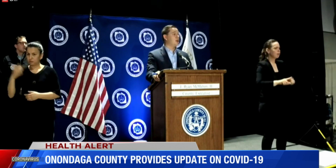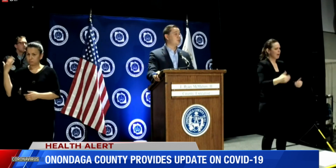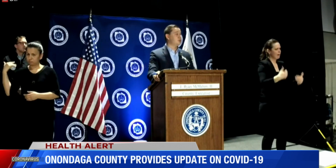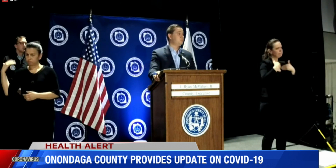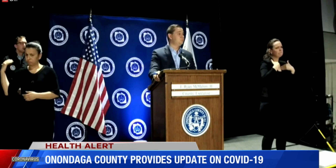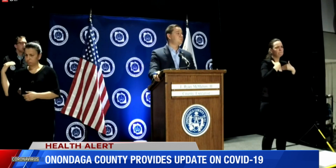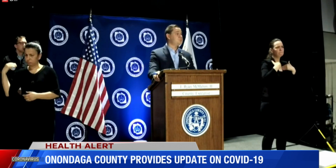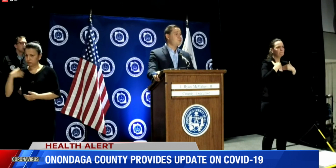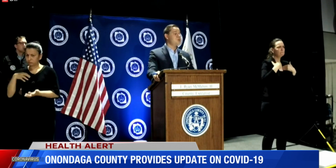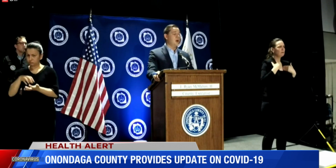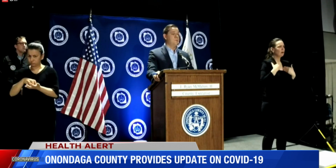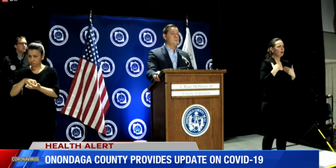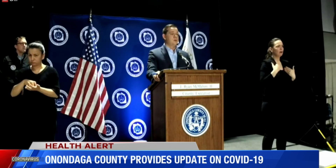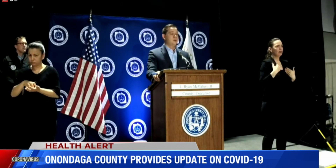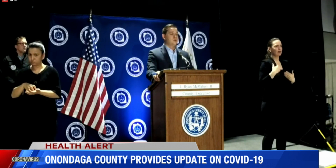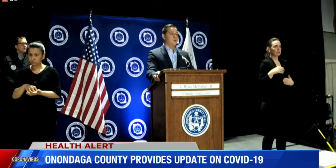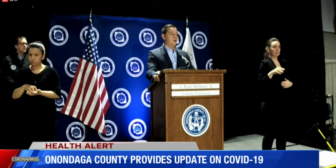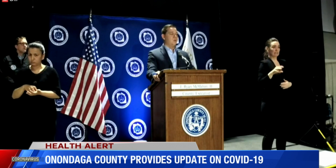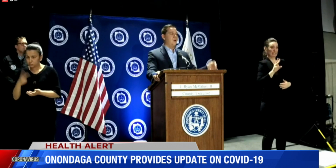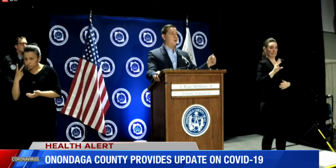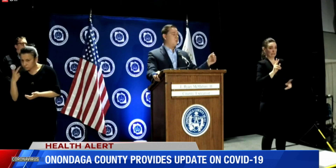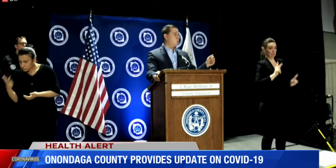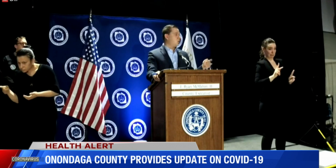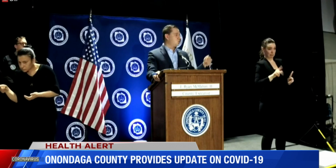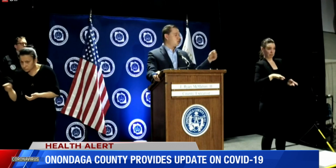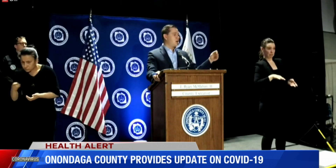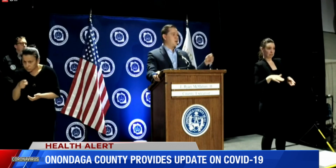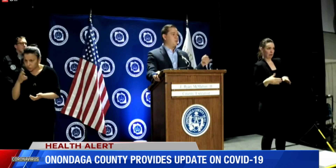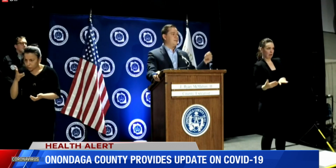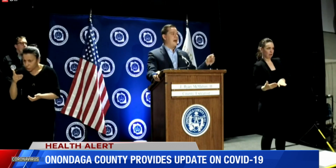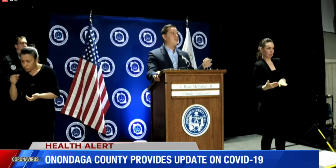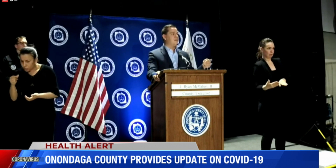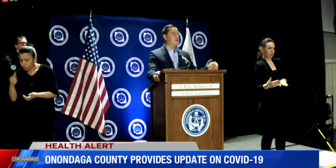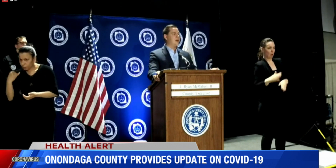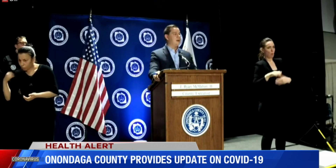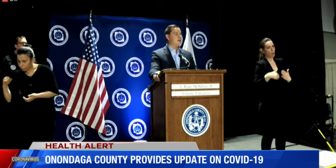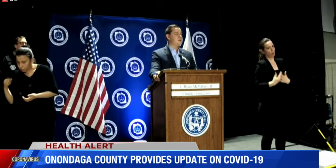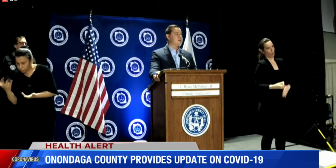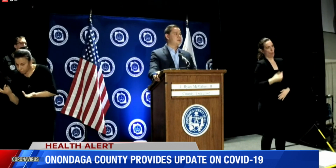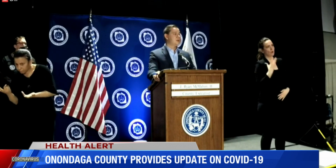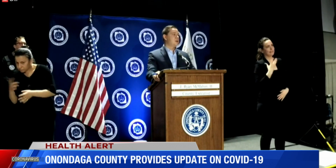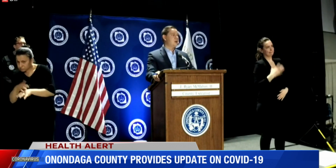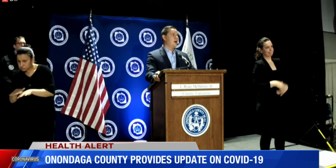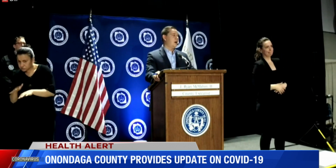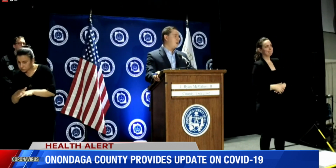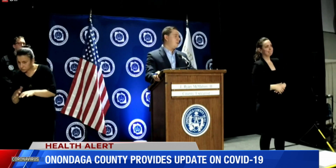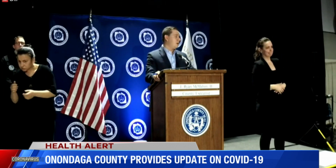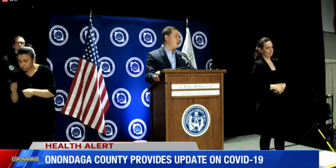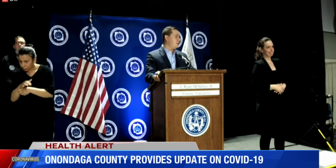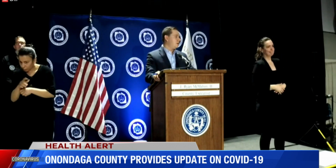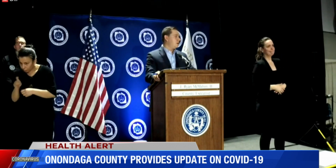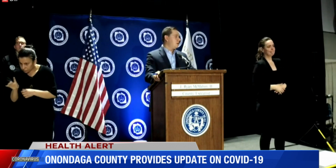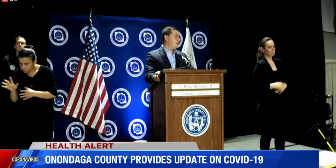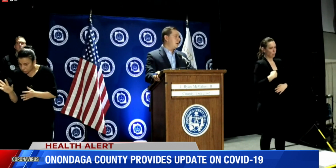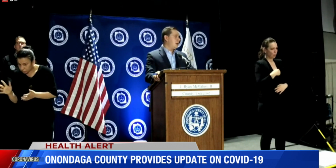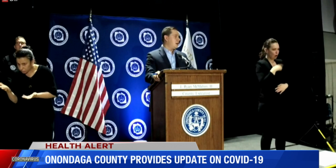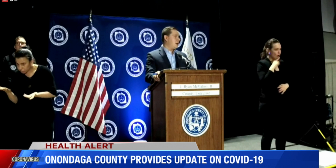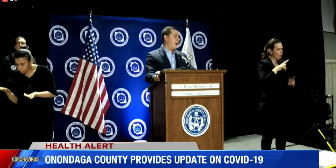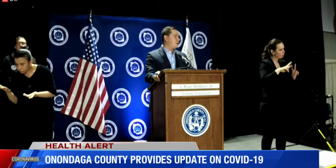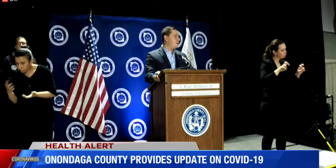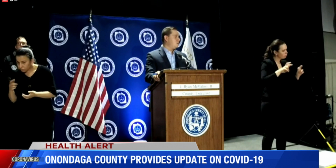been Caucasian. So we don't know. We're starting to really dive into that analysis and